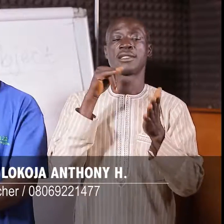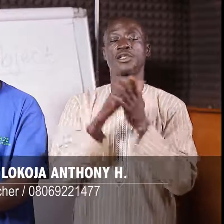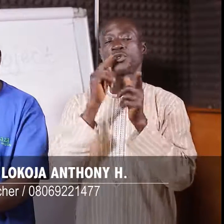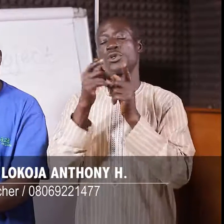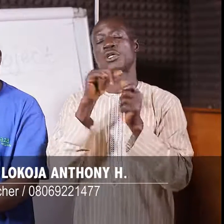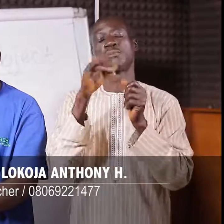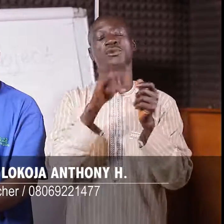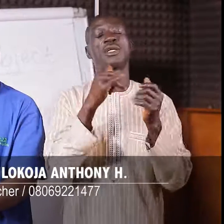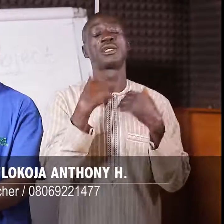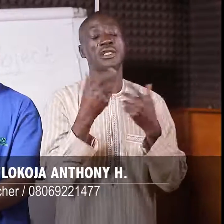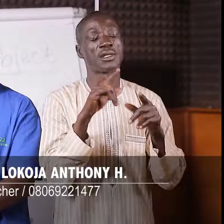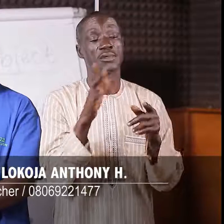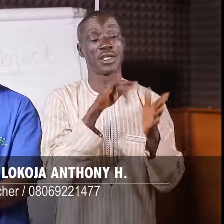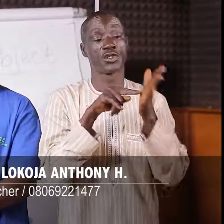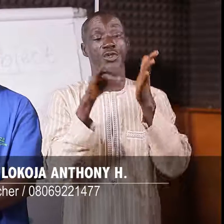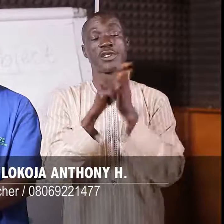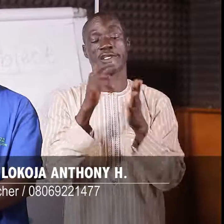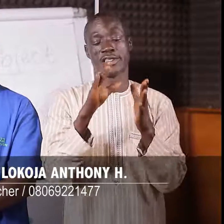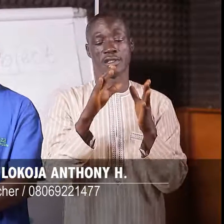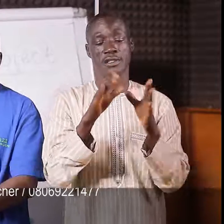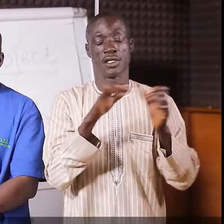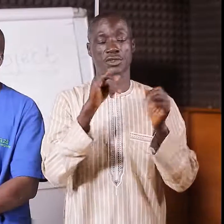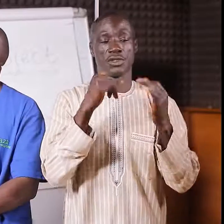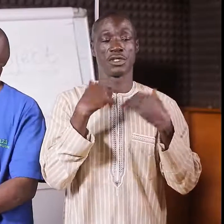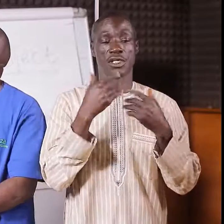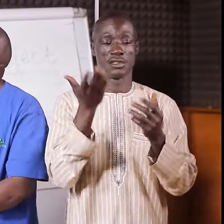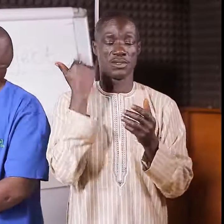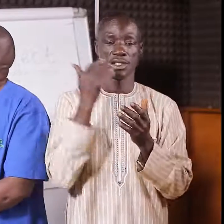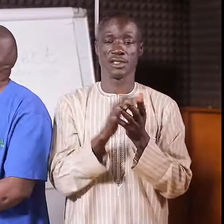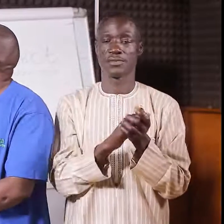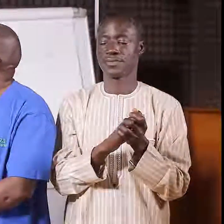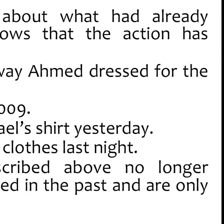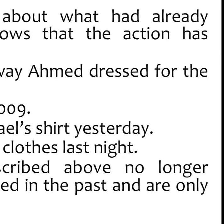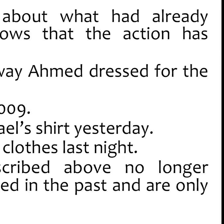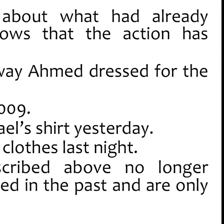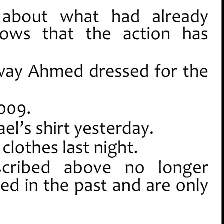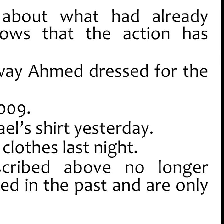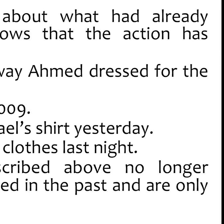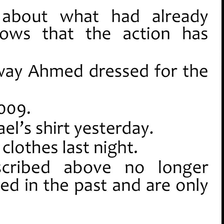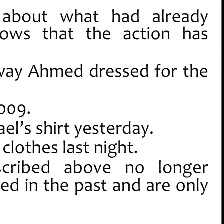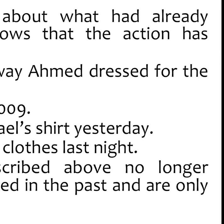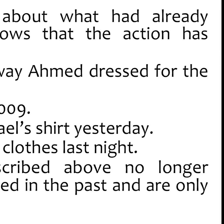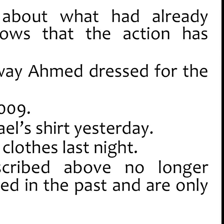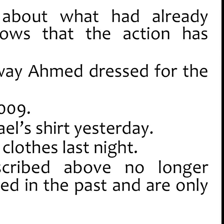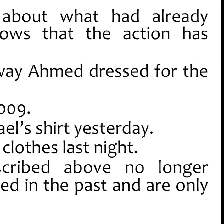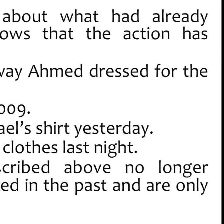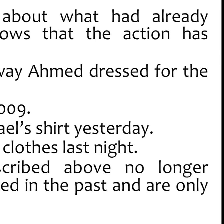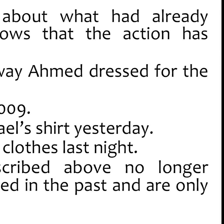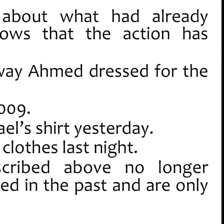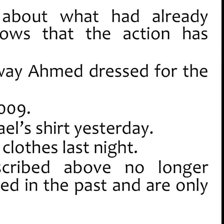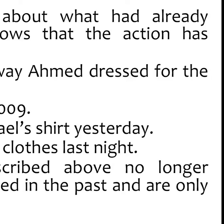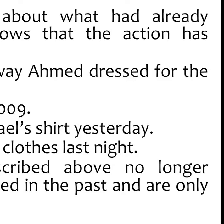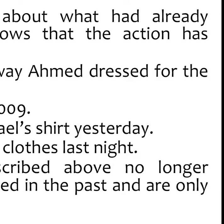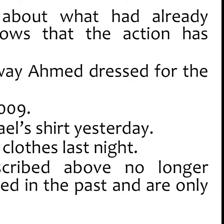already happened and also show that the action has passed. 9. Olu admired the